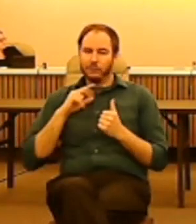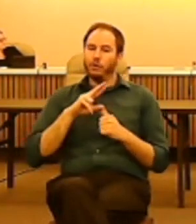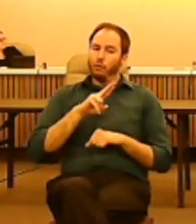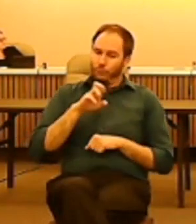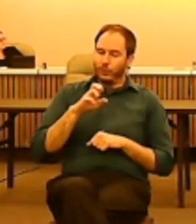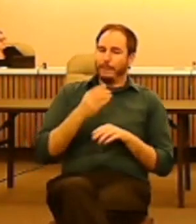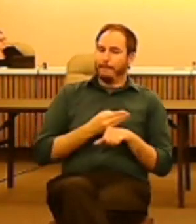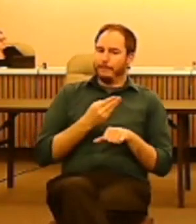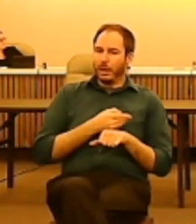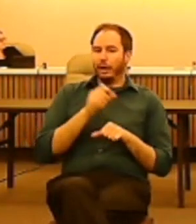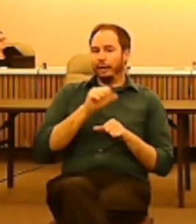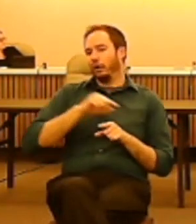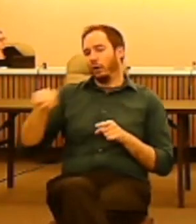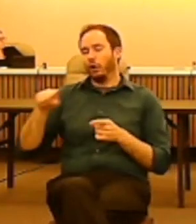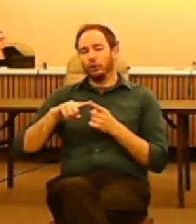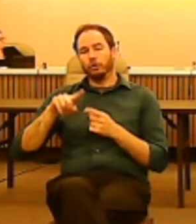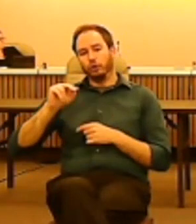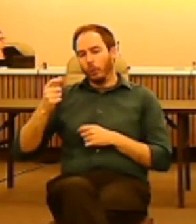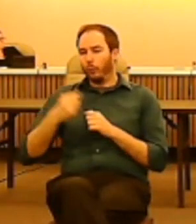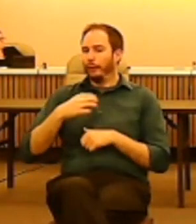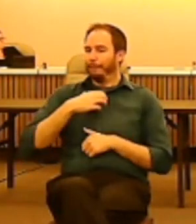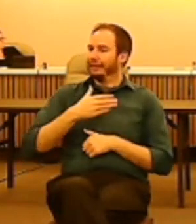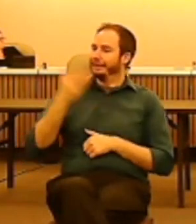go to the zoning board of appeals and request